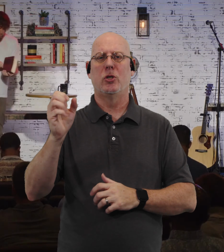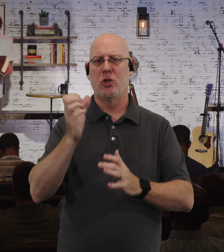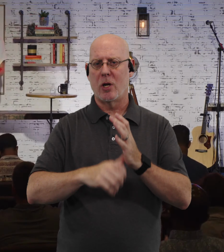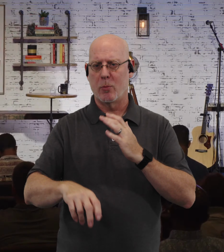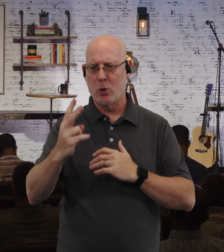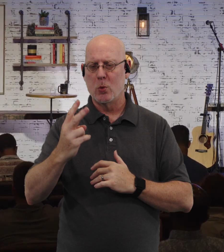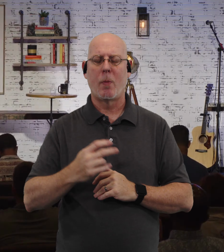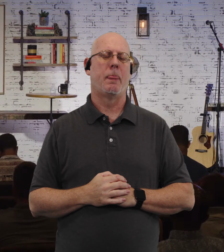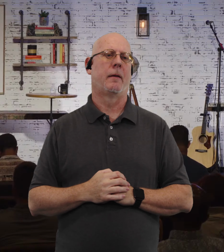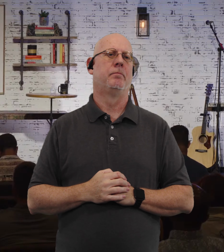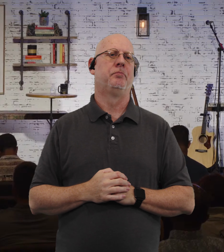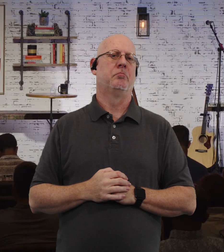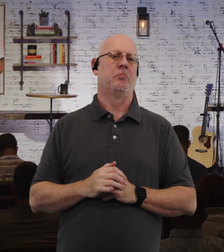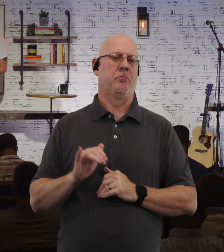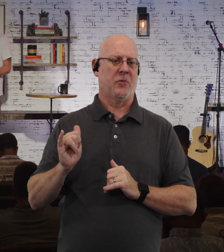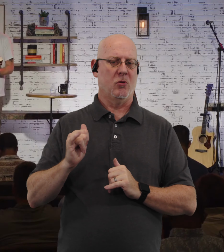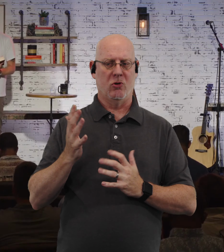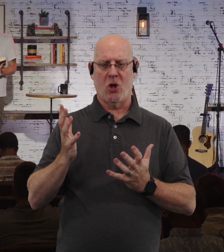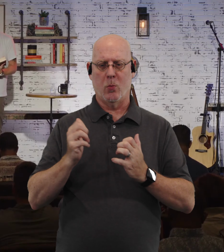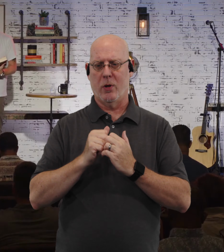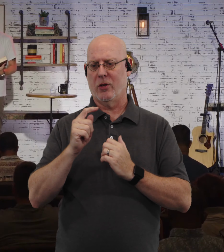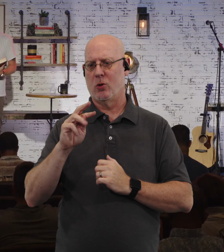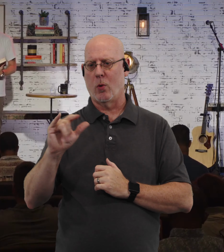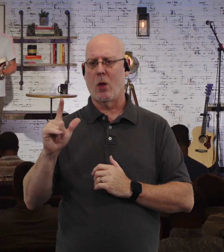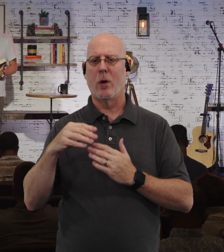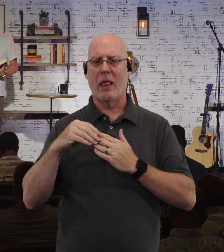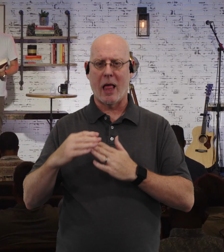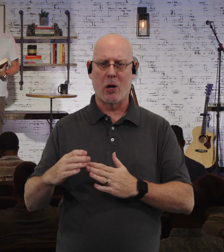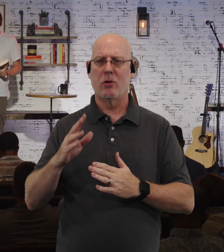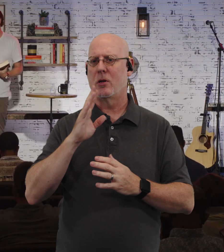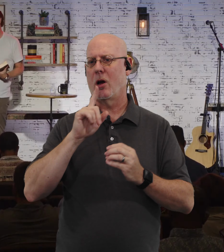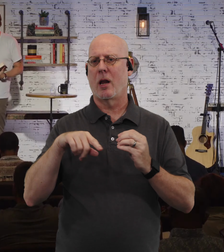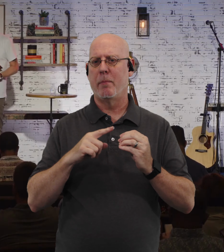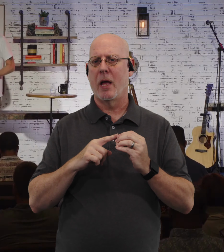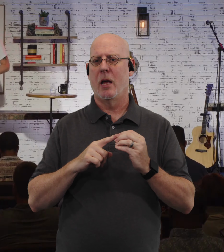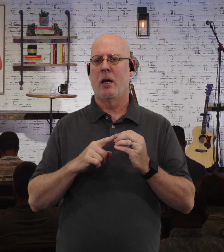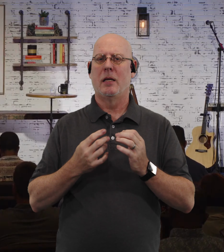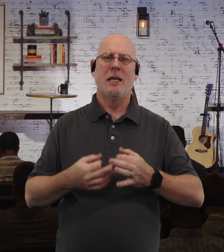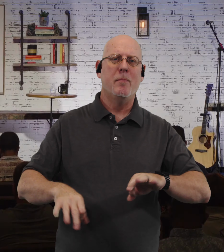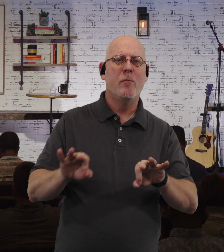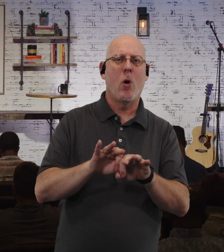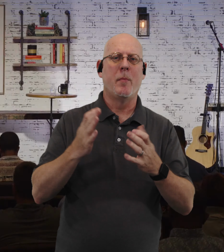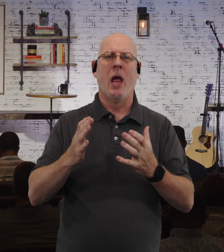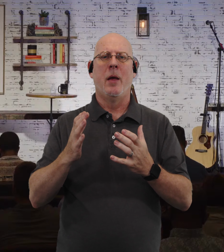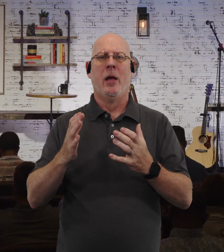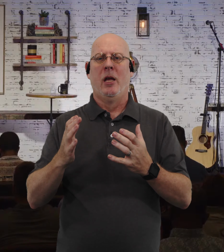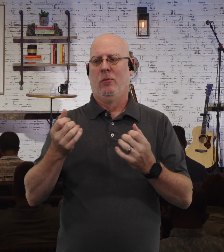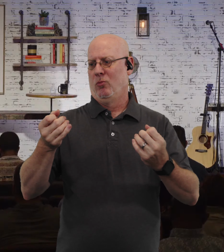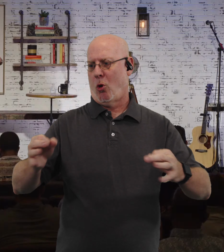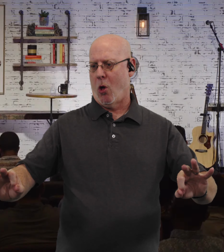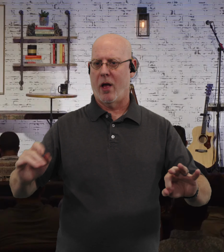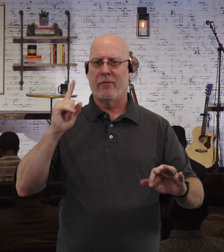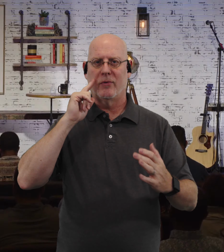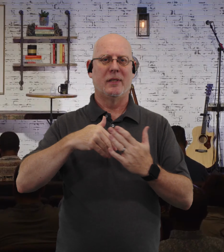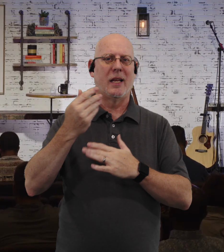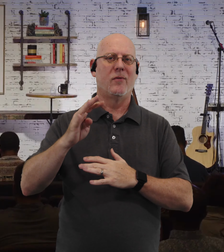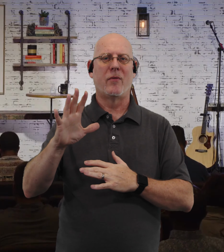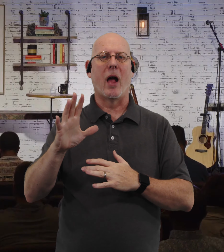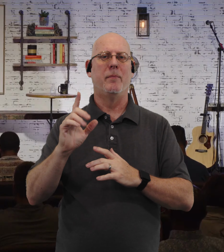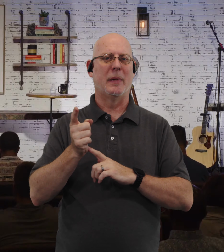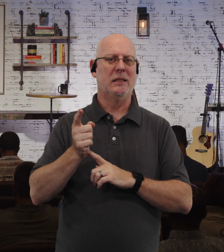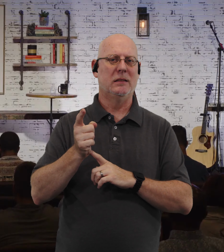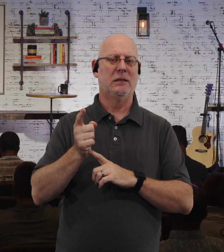2. You can also, I was talking to Trill this morning, one of our elders, and we were just talking about the importance of maybe powering down devices for the next 40 minutes